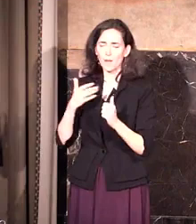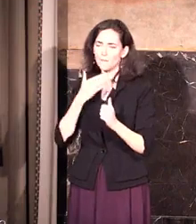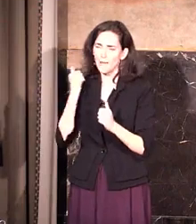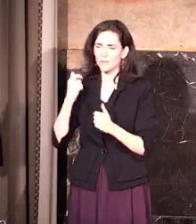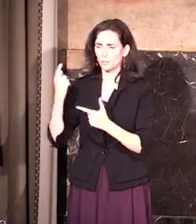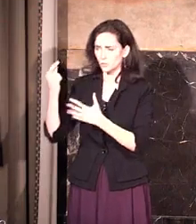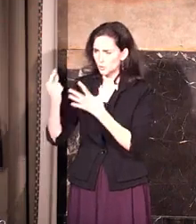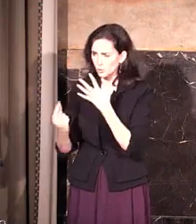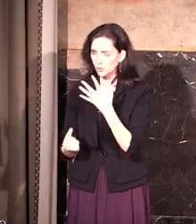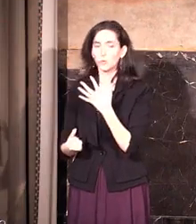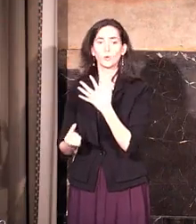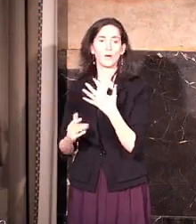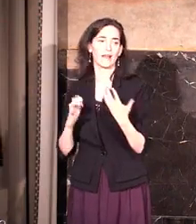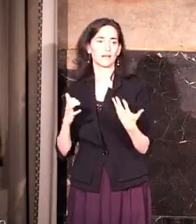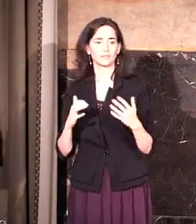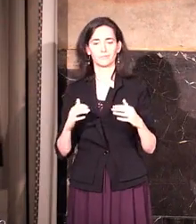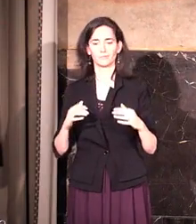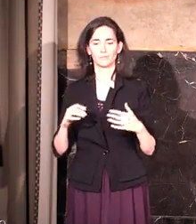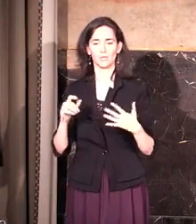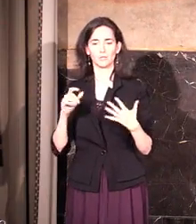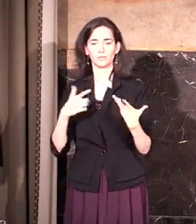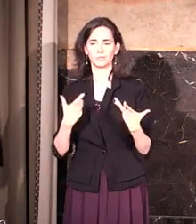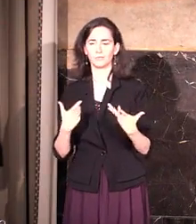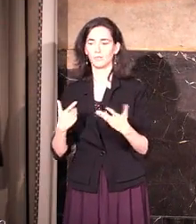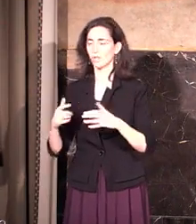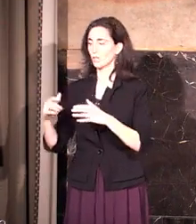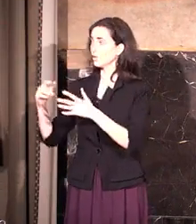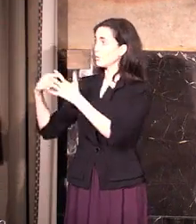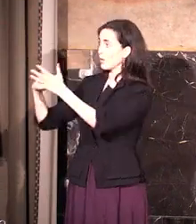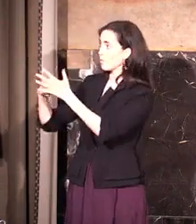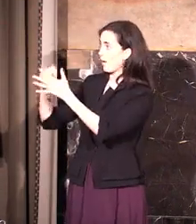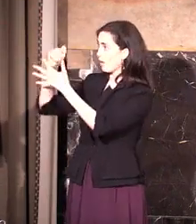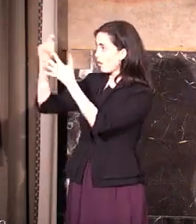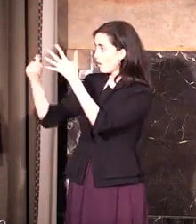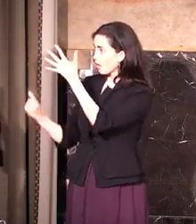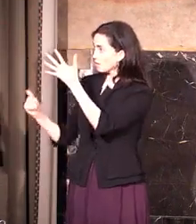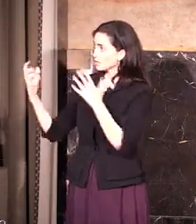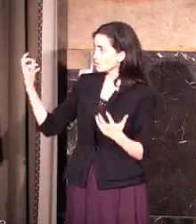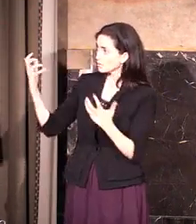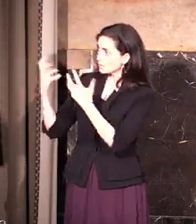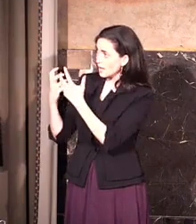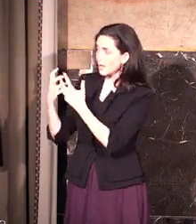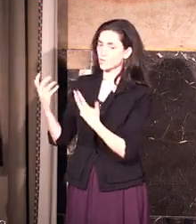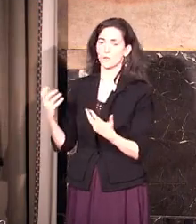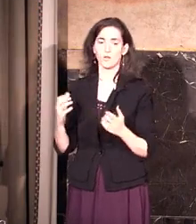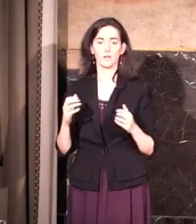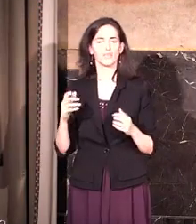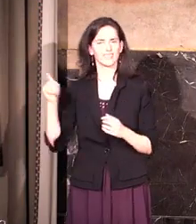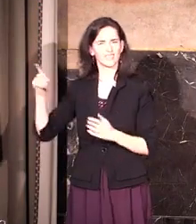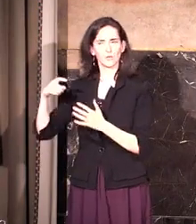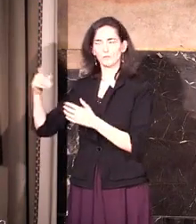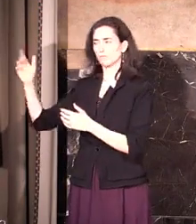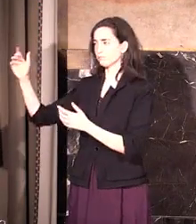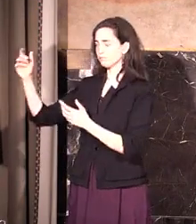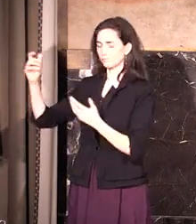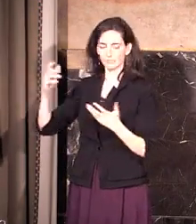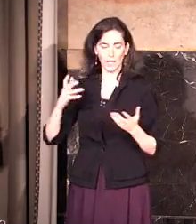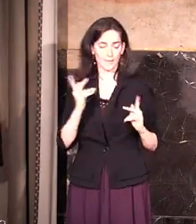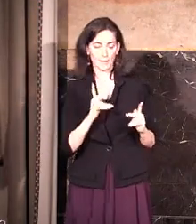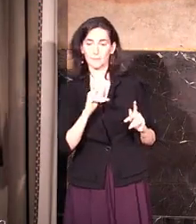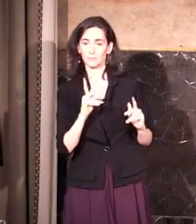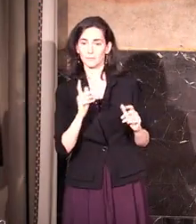threshold criteria, for example, whether it's the COVID-like symptoms that are being presented at our emergency rooms across the state,